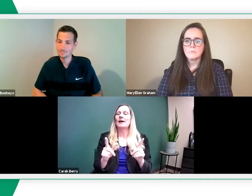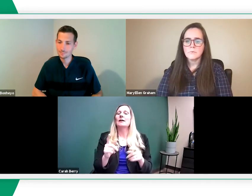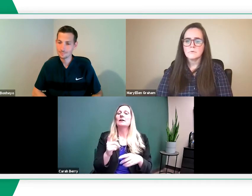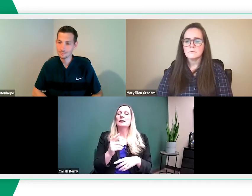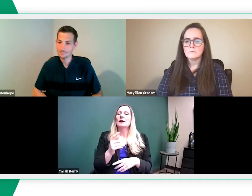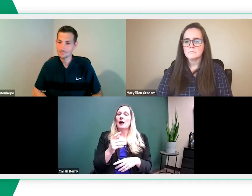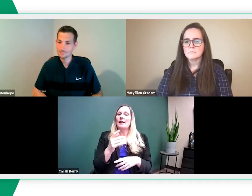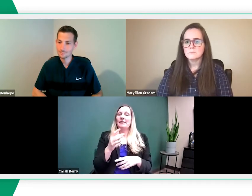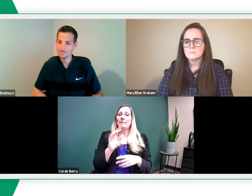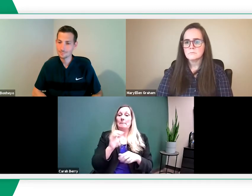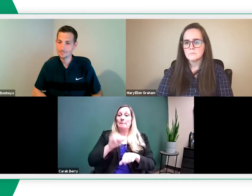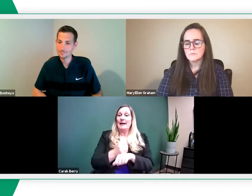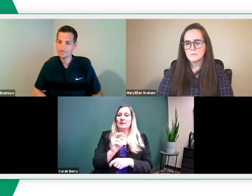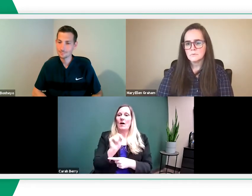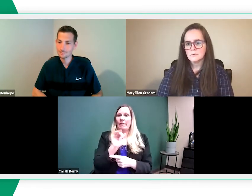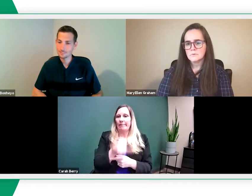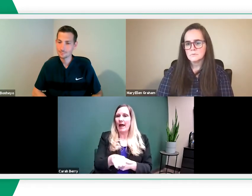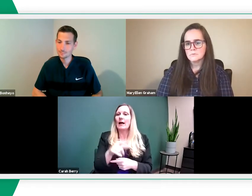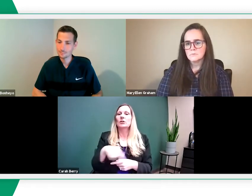and pass it, and oh, it was awful.